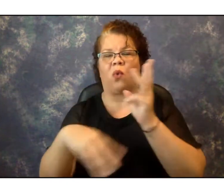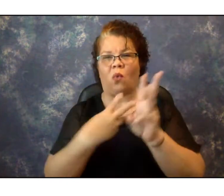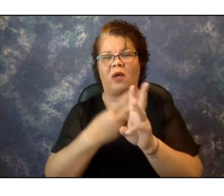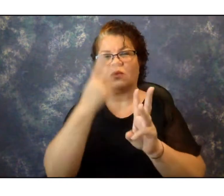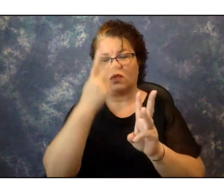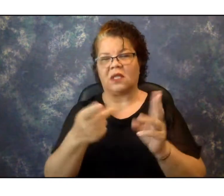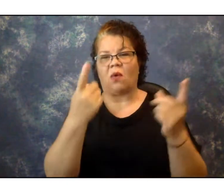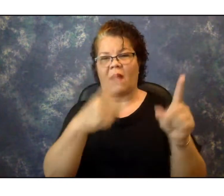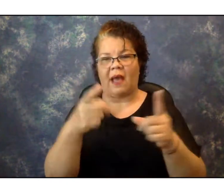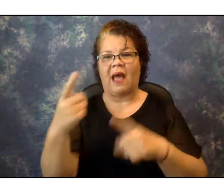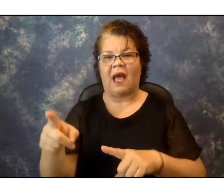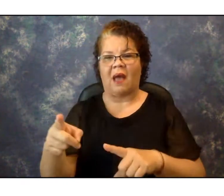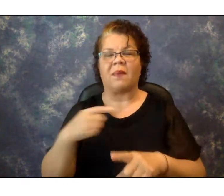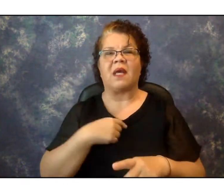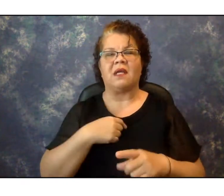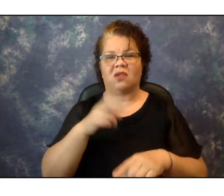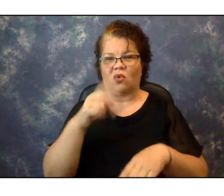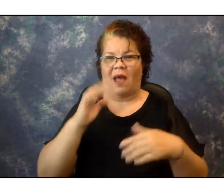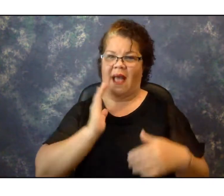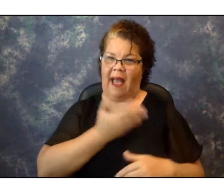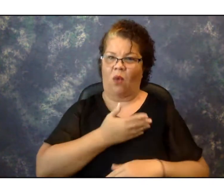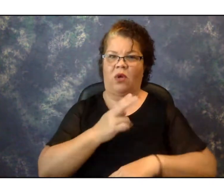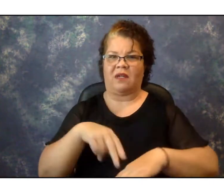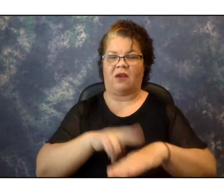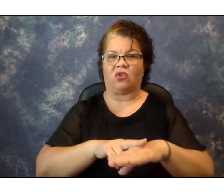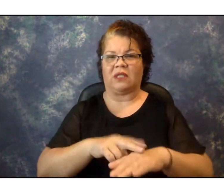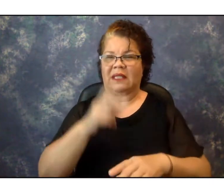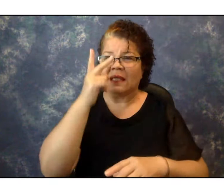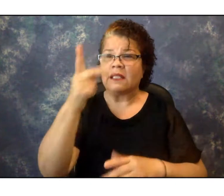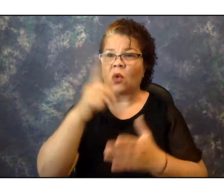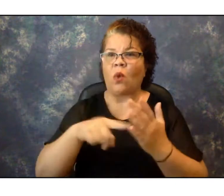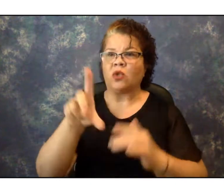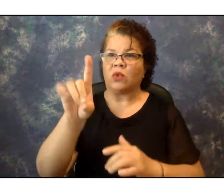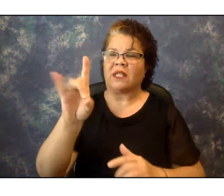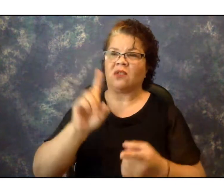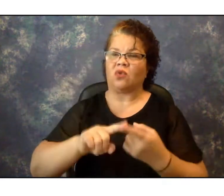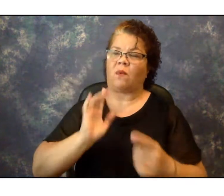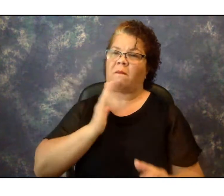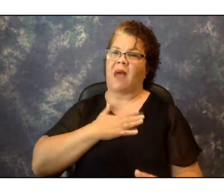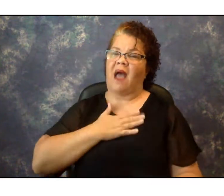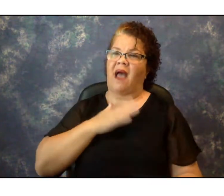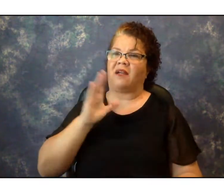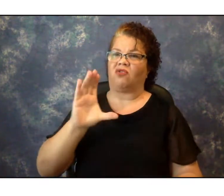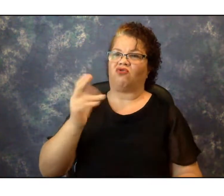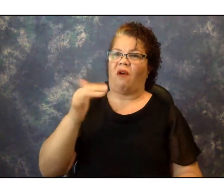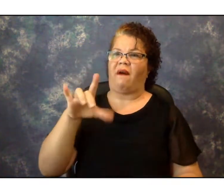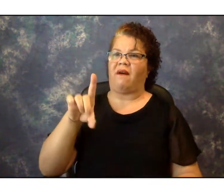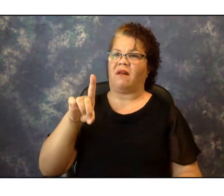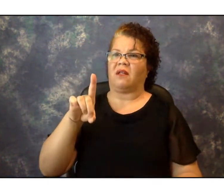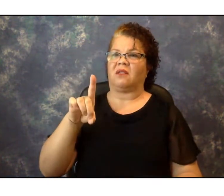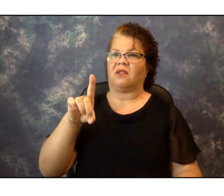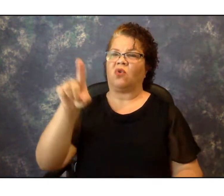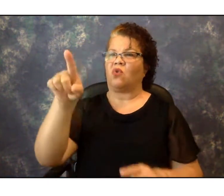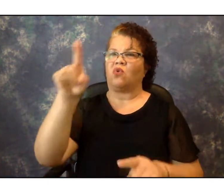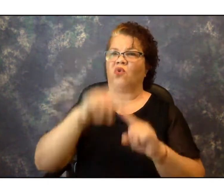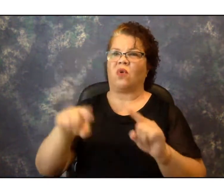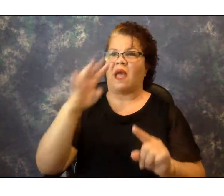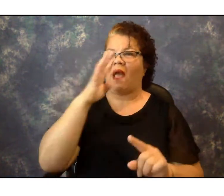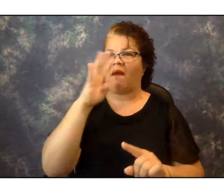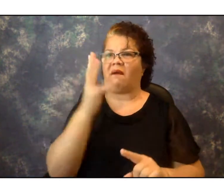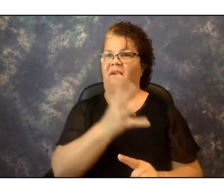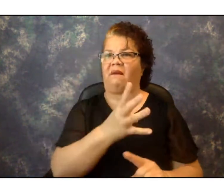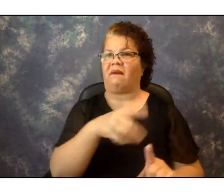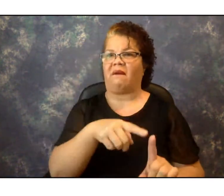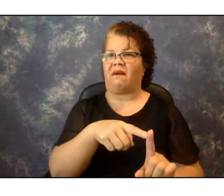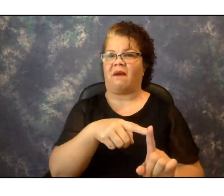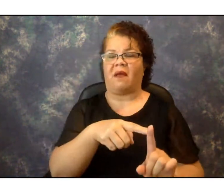look what you've done to my child, right? That nobody could look away, right? It started with the Black press, and we know that the Black